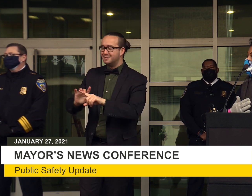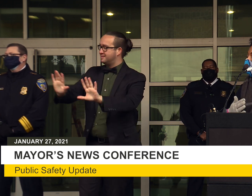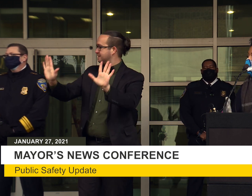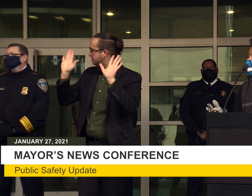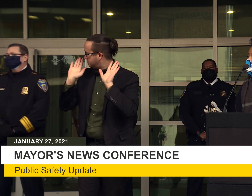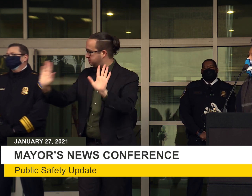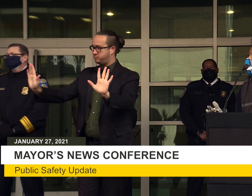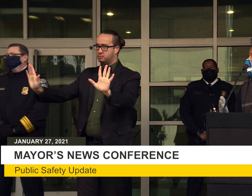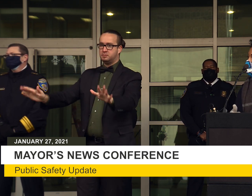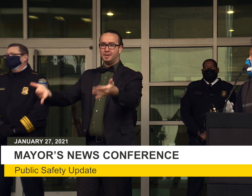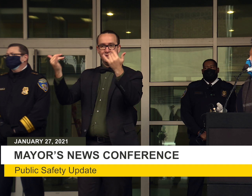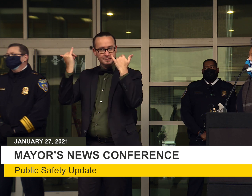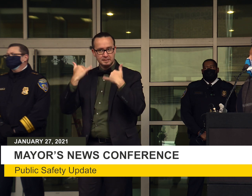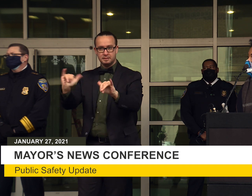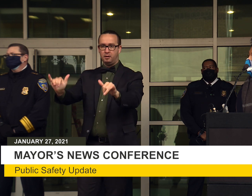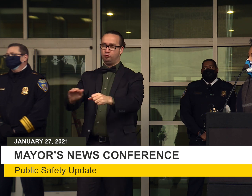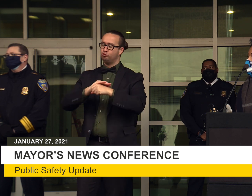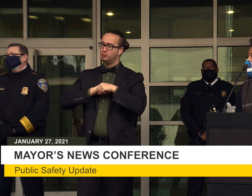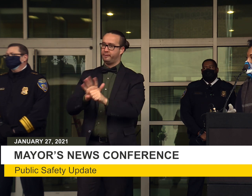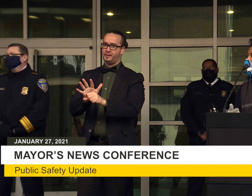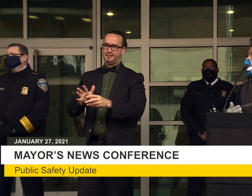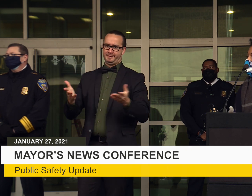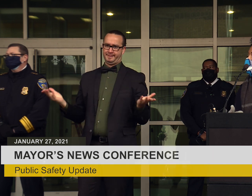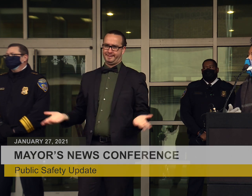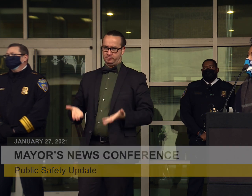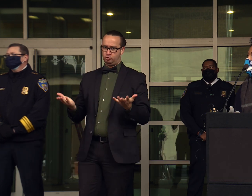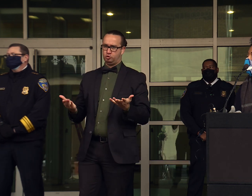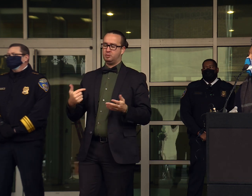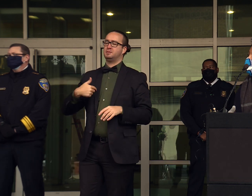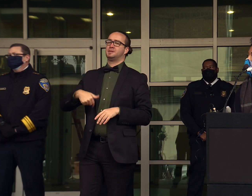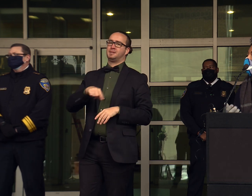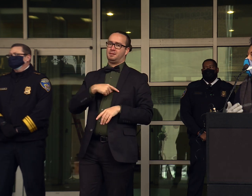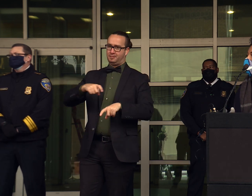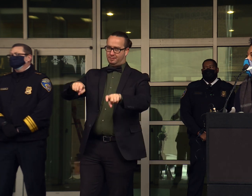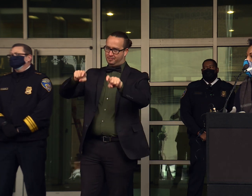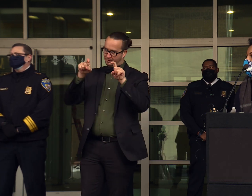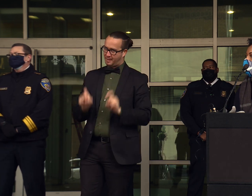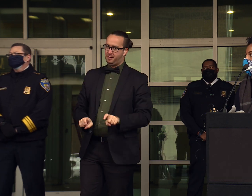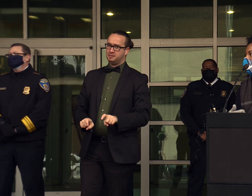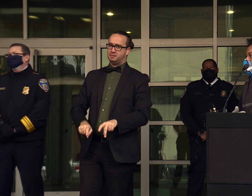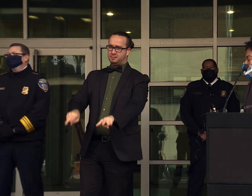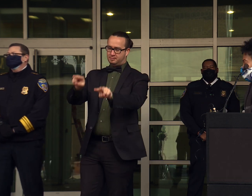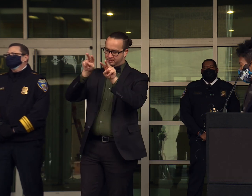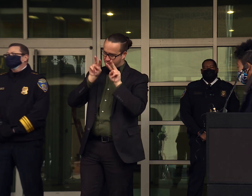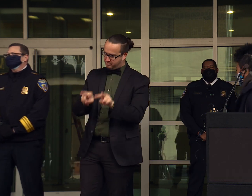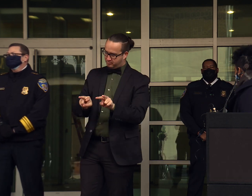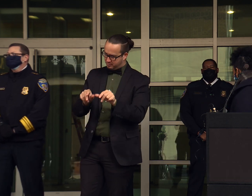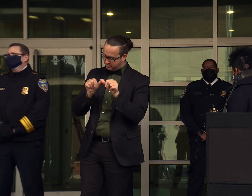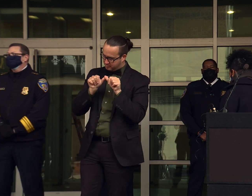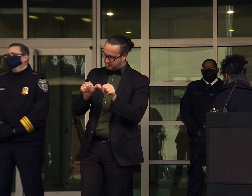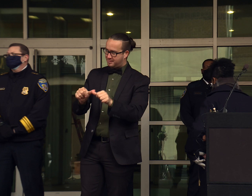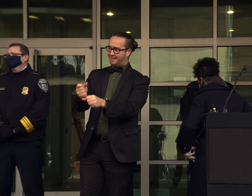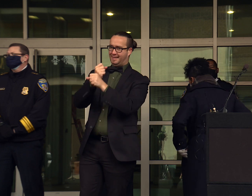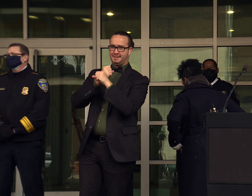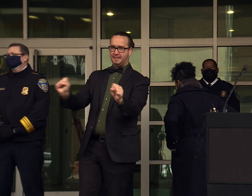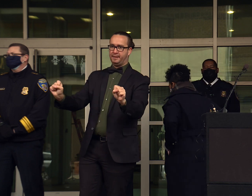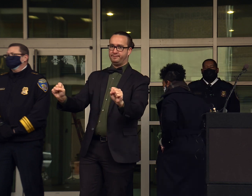to continue all of the things that have kept us safe thus far, so we want to be very cautious in how we raise restrictions.